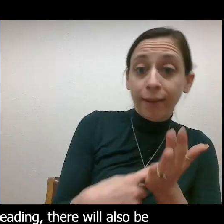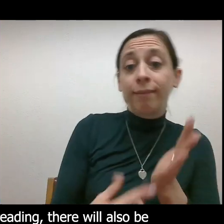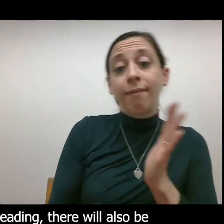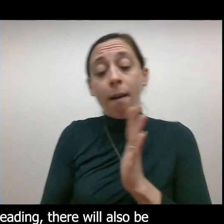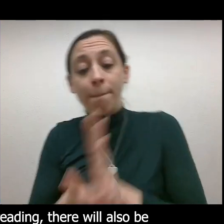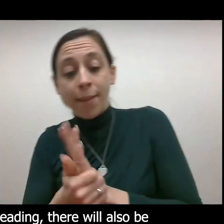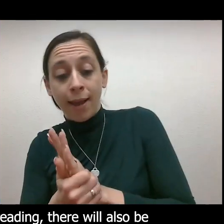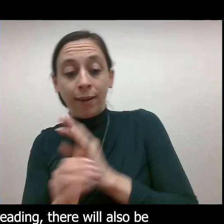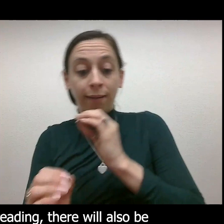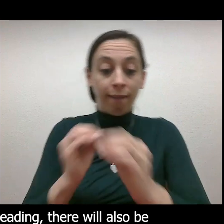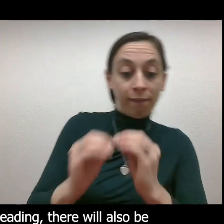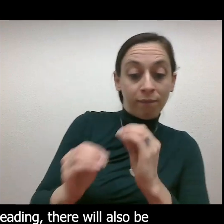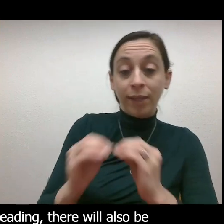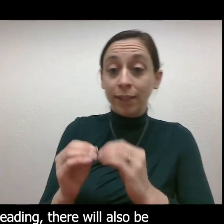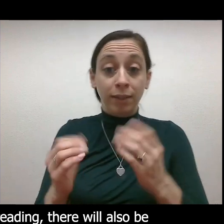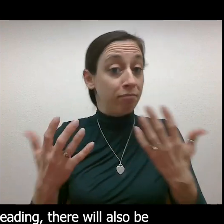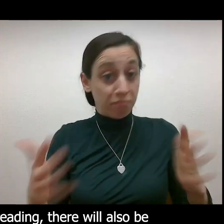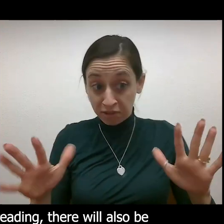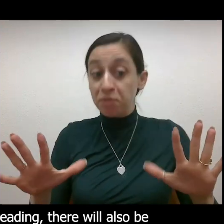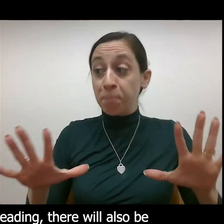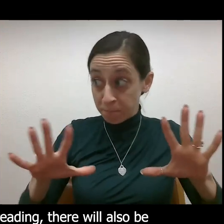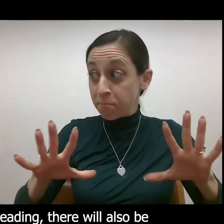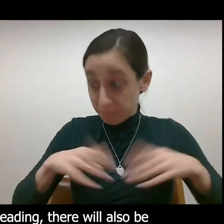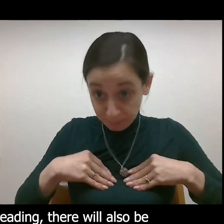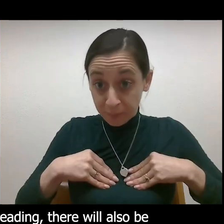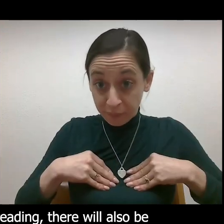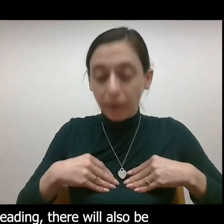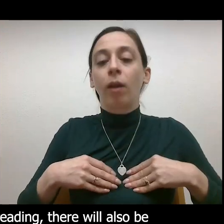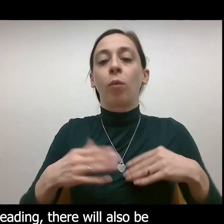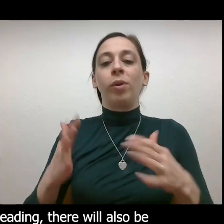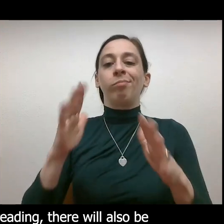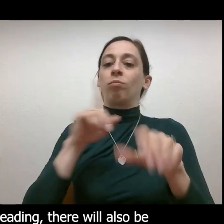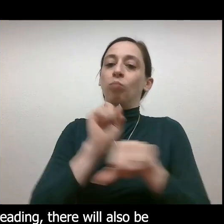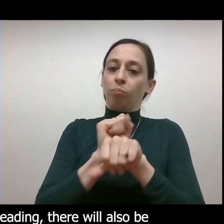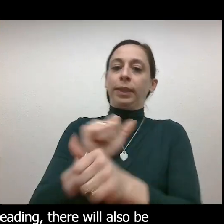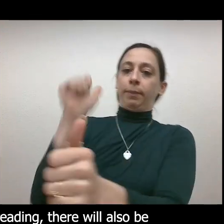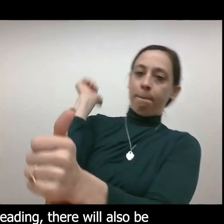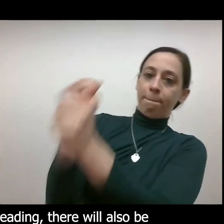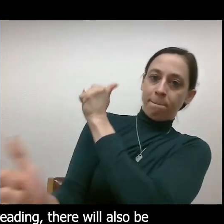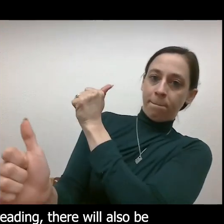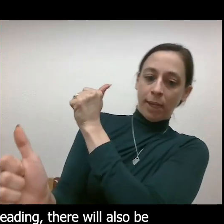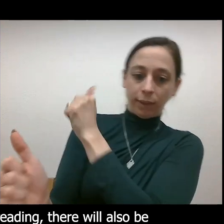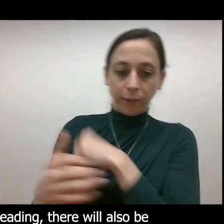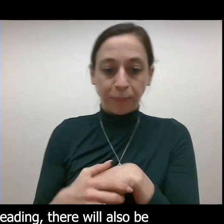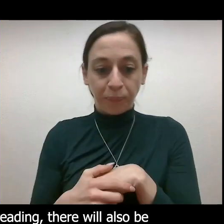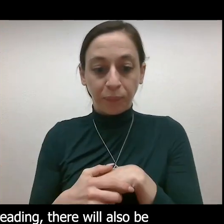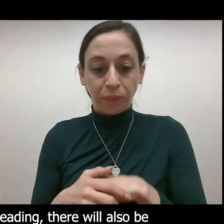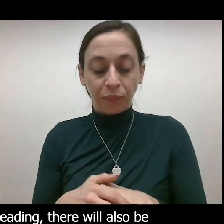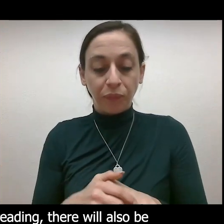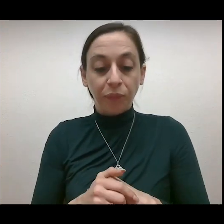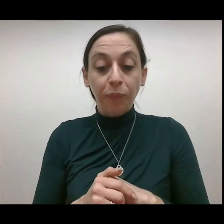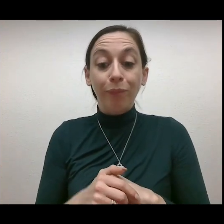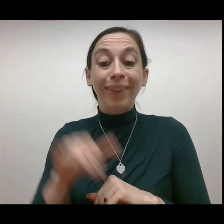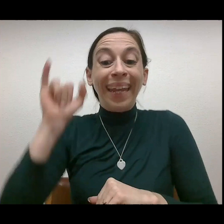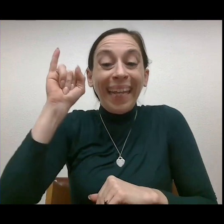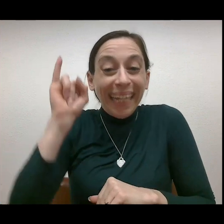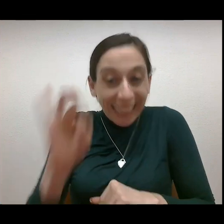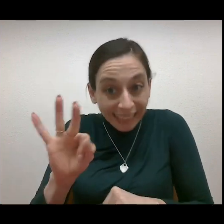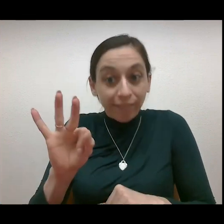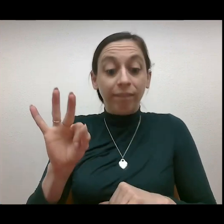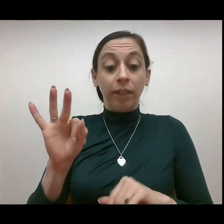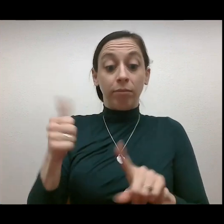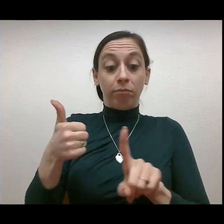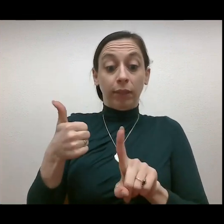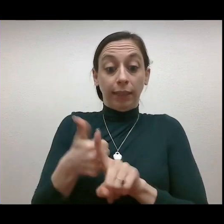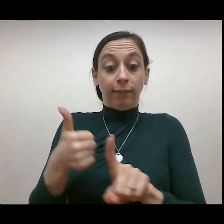If that happens and it is accepted at that stage, it passes to the third stage, where again, there can be debate, amendments, and